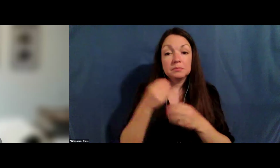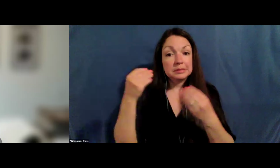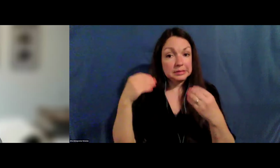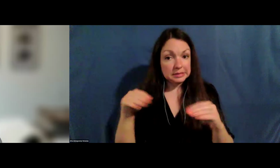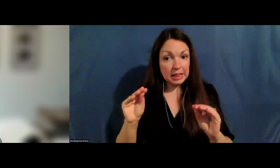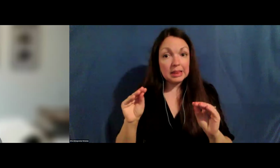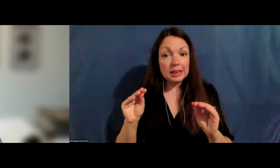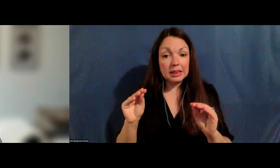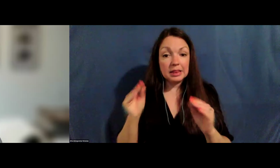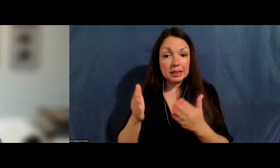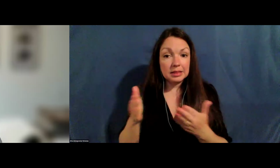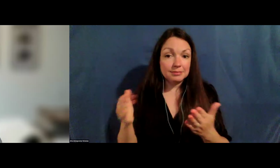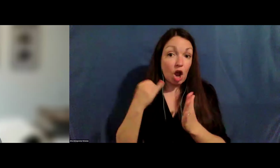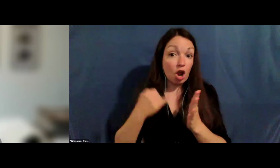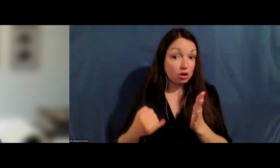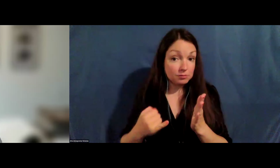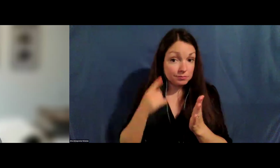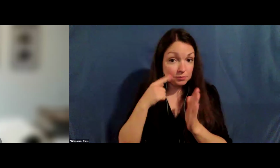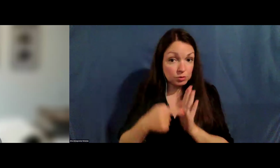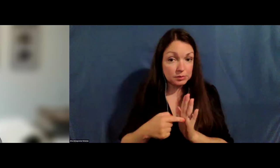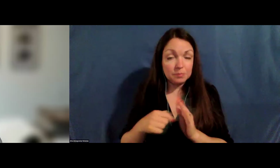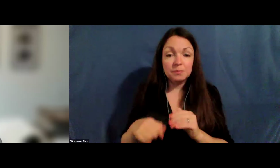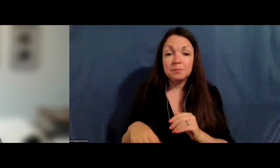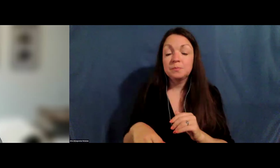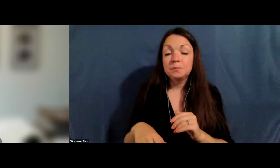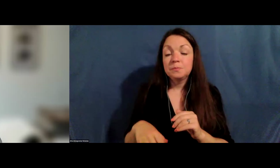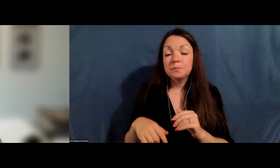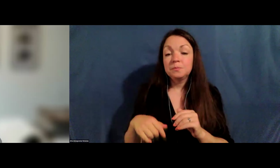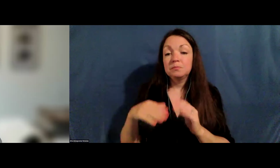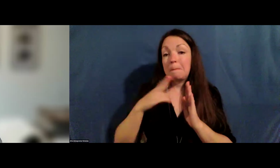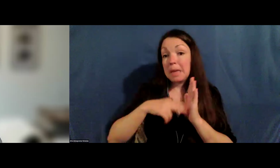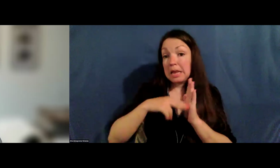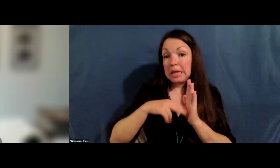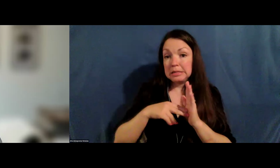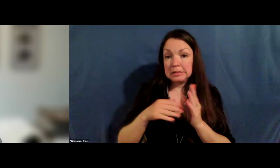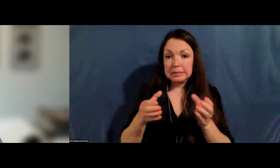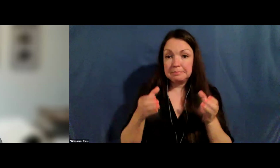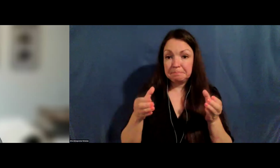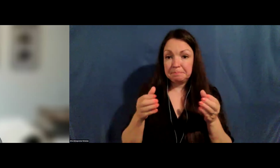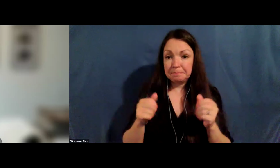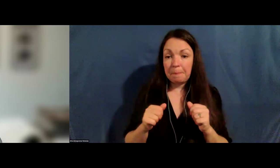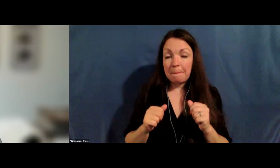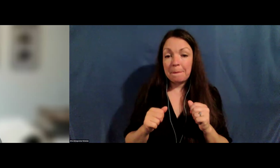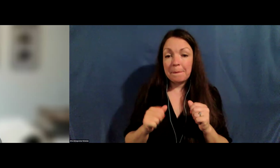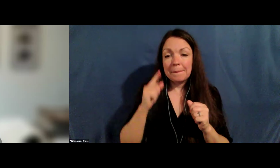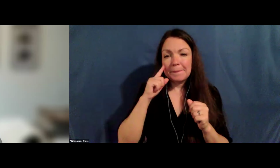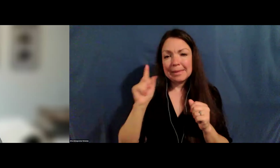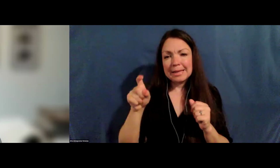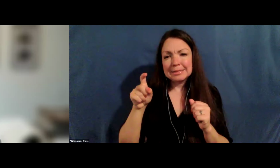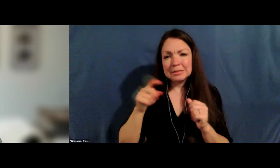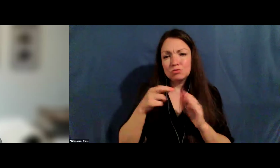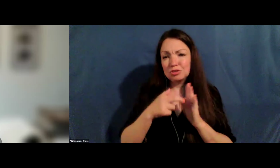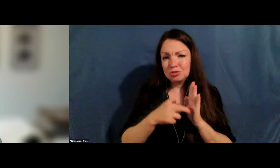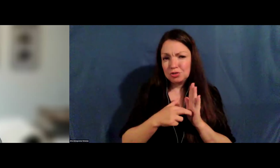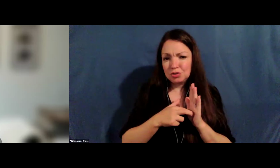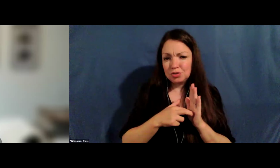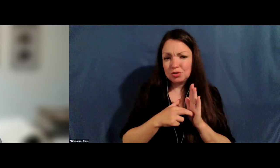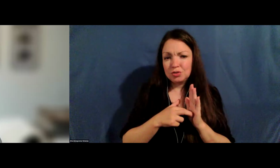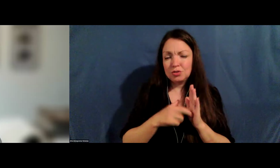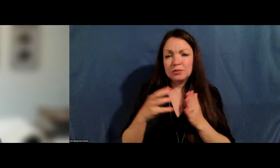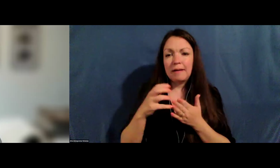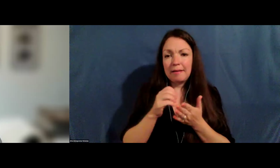hard good. I'm selling art, for example, and paintings, and I think I need to register and collect